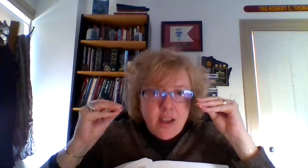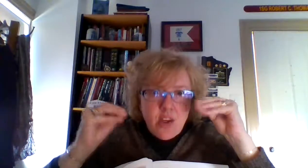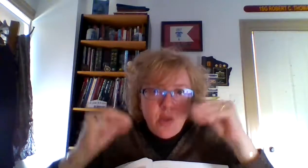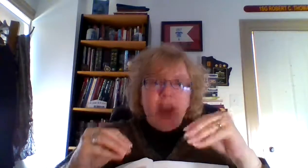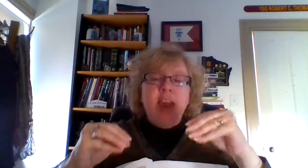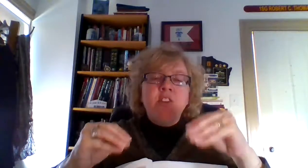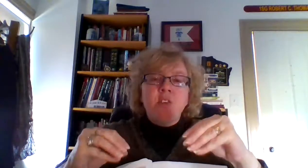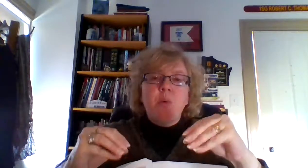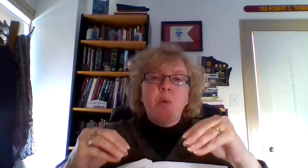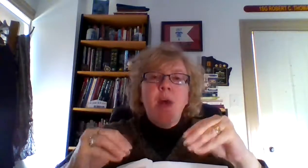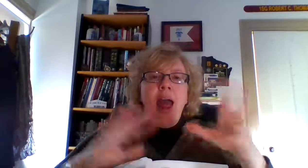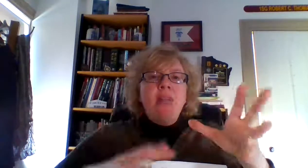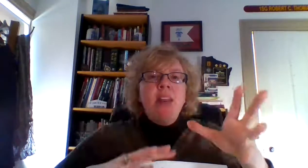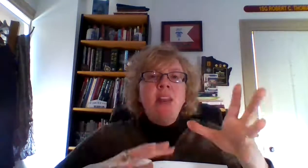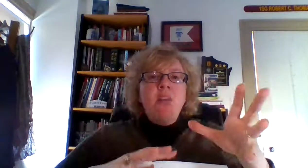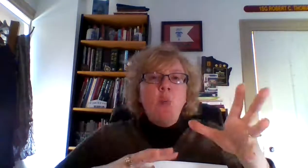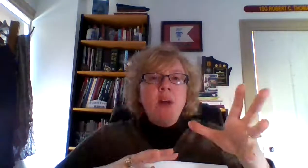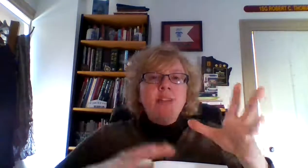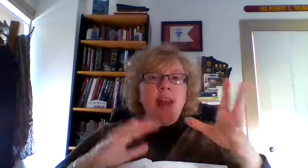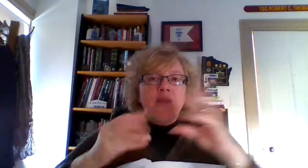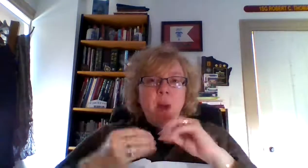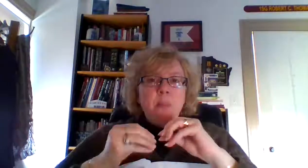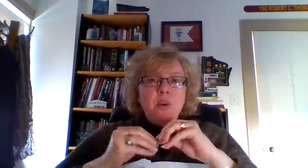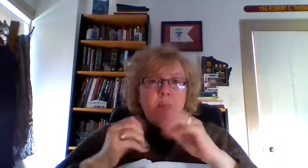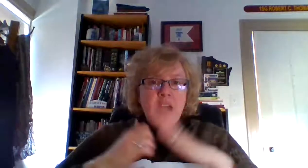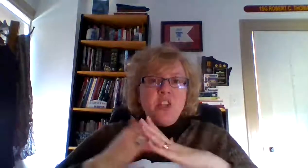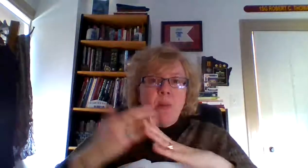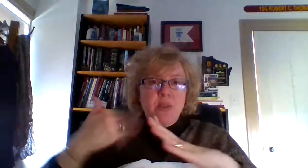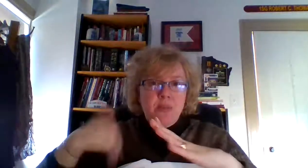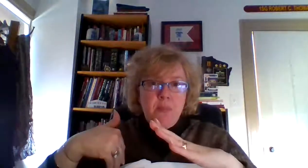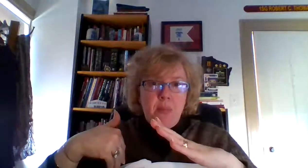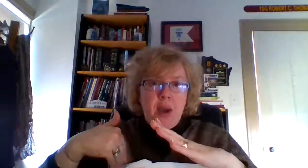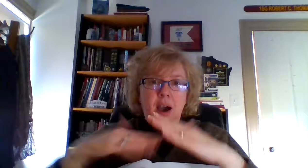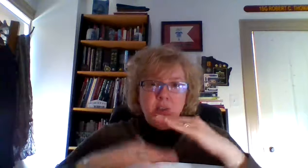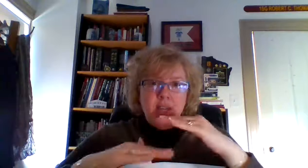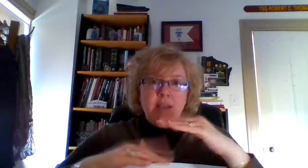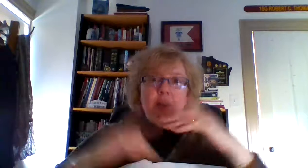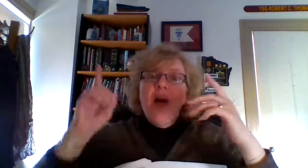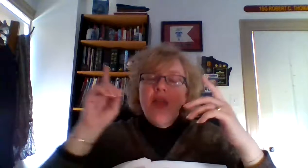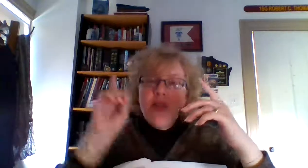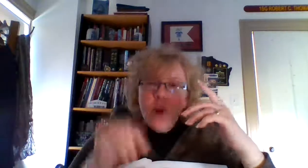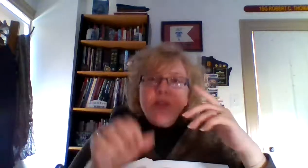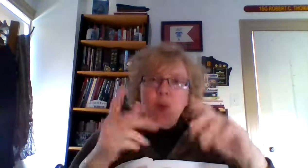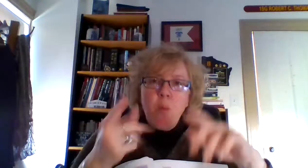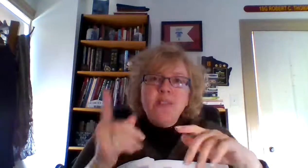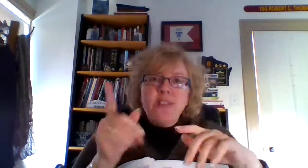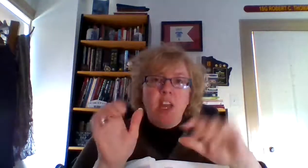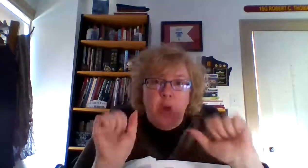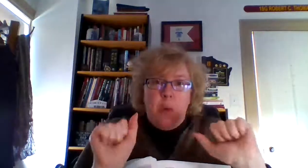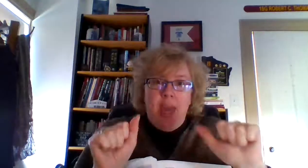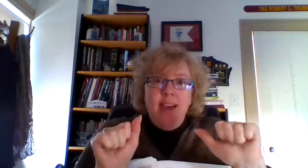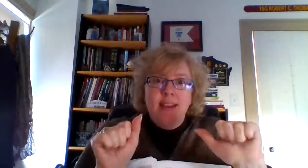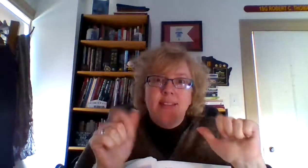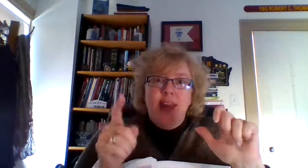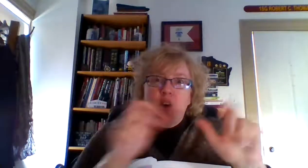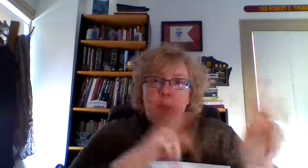you can do, and then the ones that have numbers, page numbers underneath them, those are the ones that you can then go back